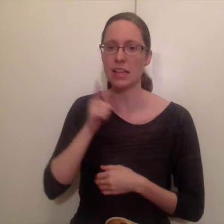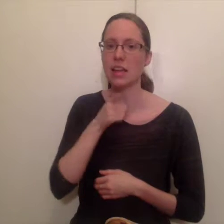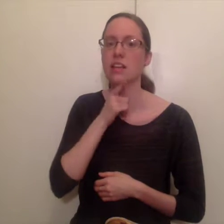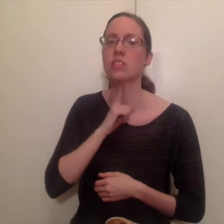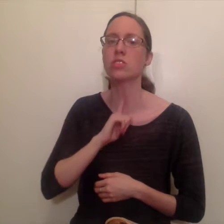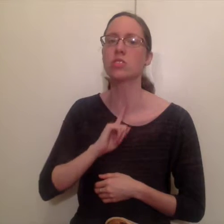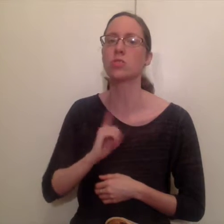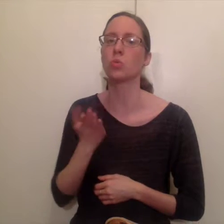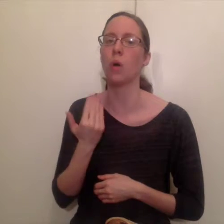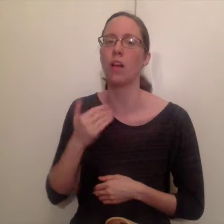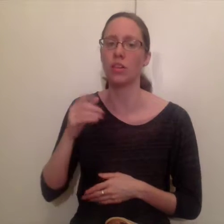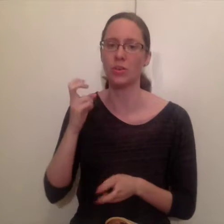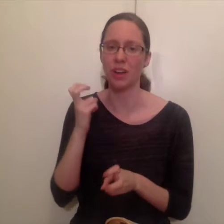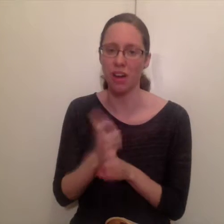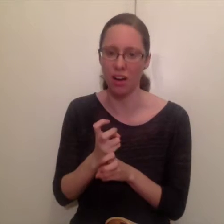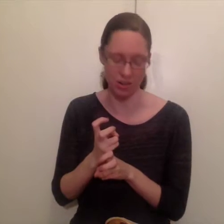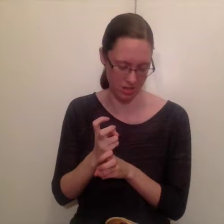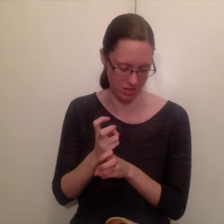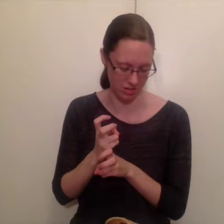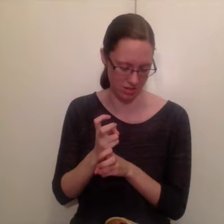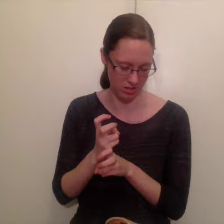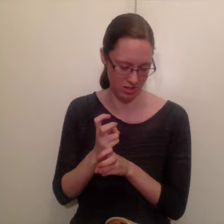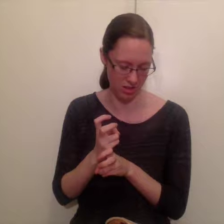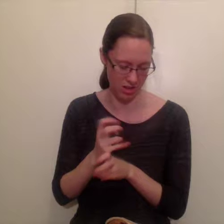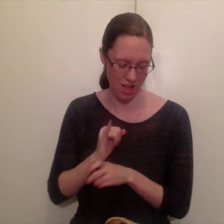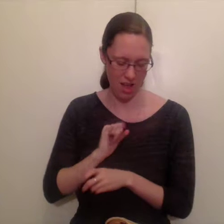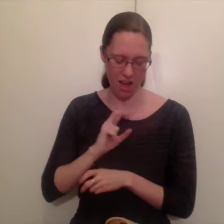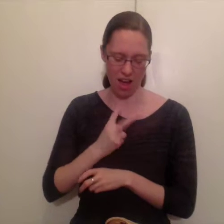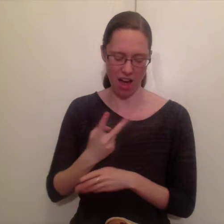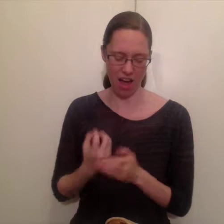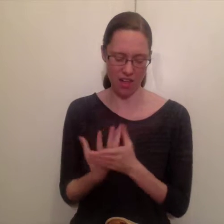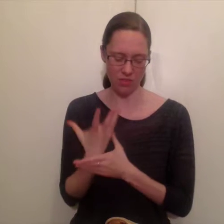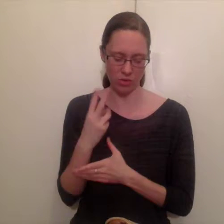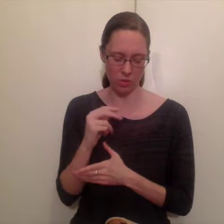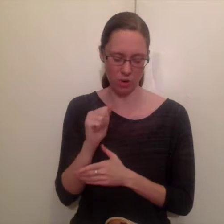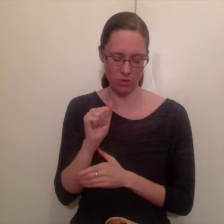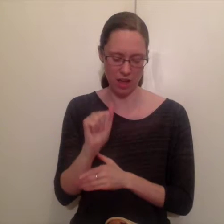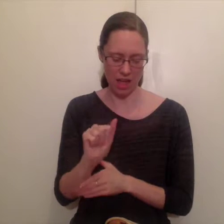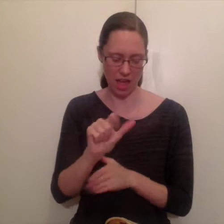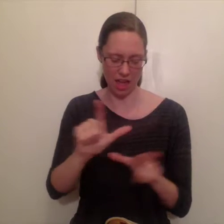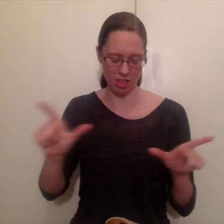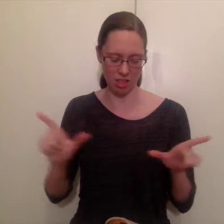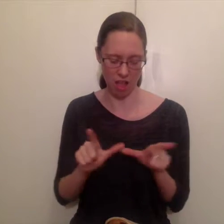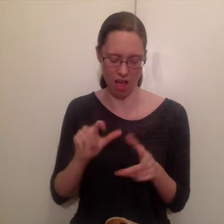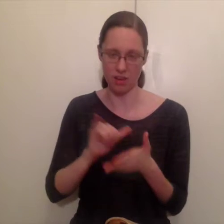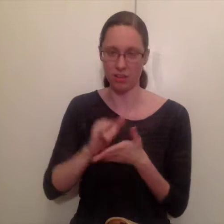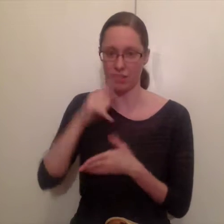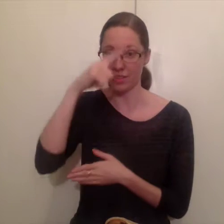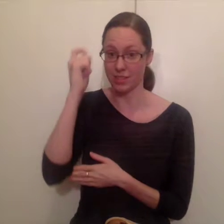Leah swallowed hard. "I've grown a lot this